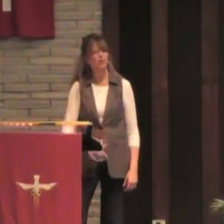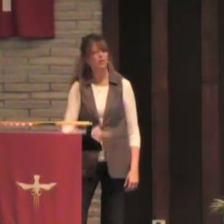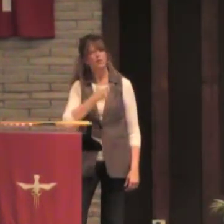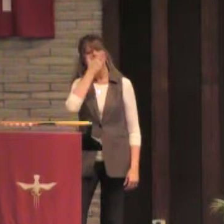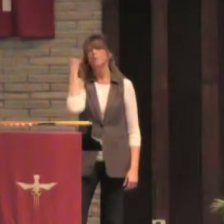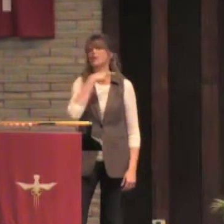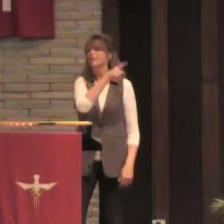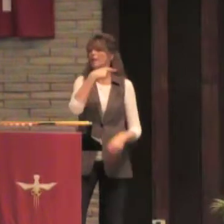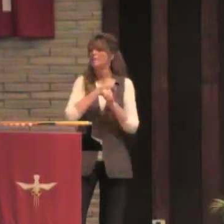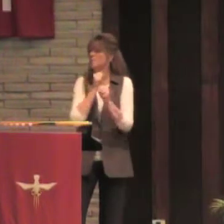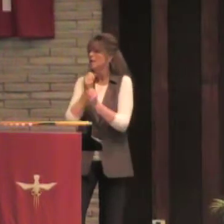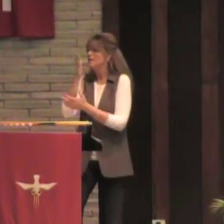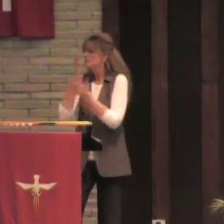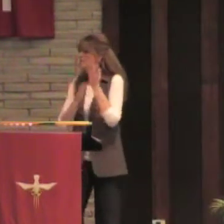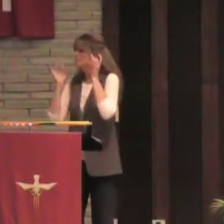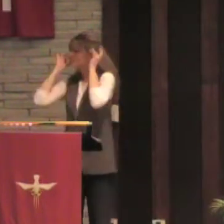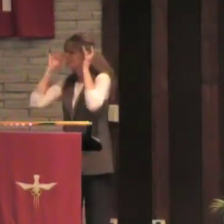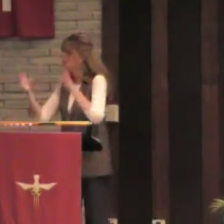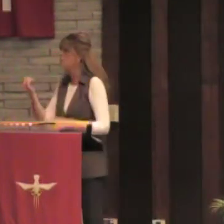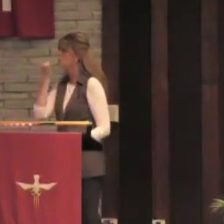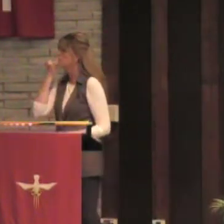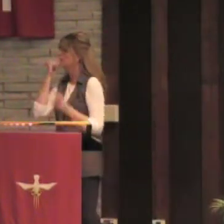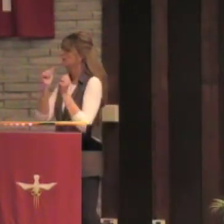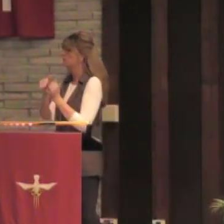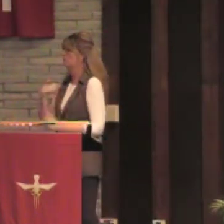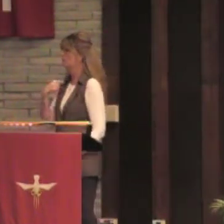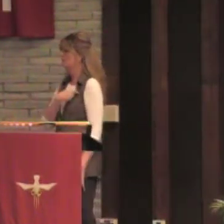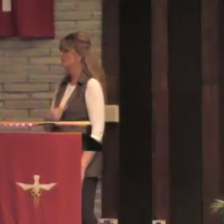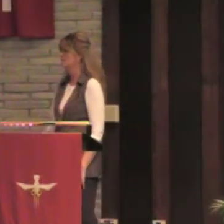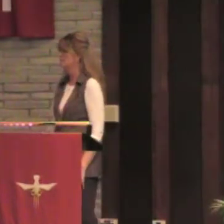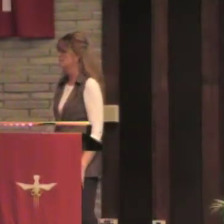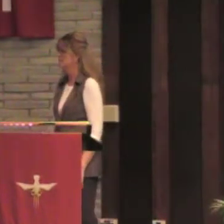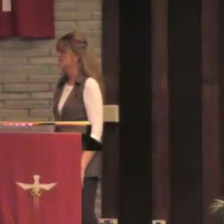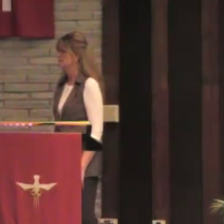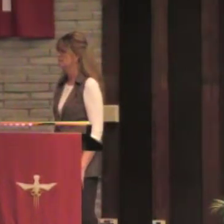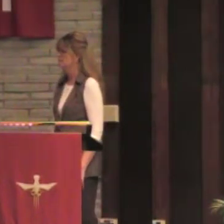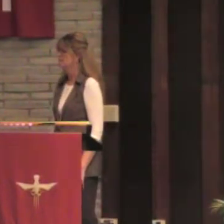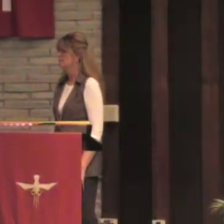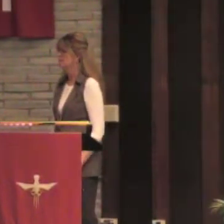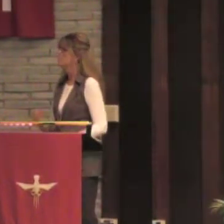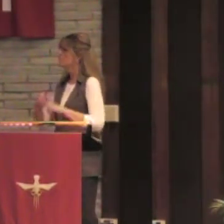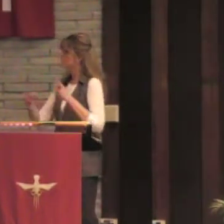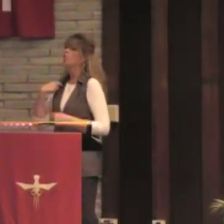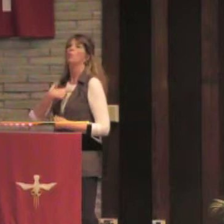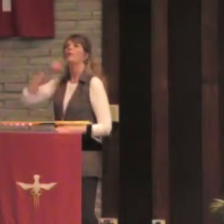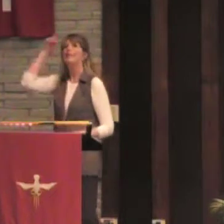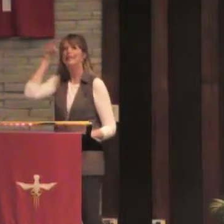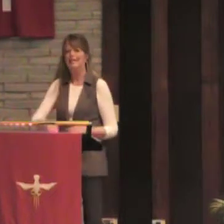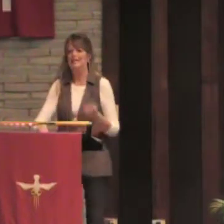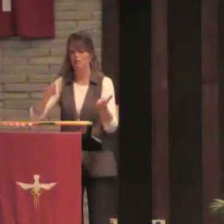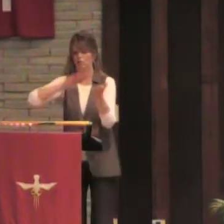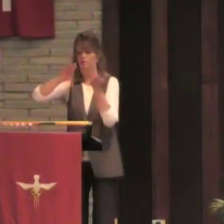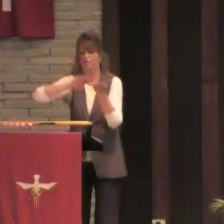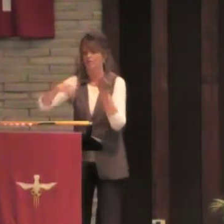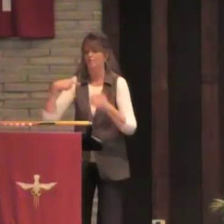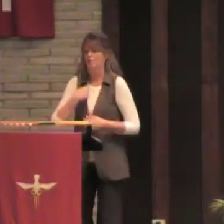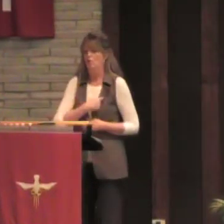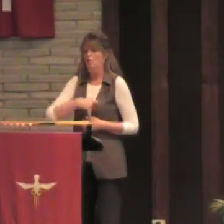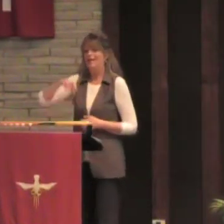hold on to the grudges that we have against our parents because they have made terrible mistakes with us. But we need